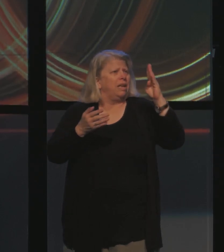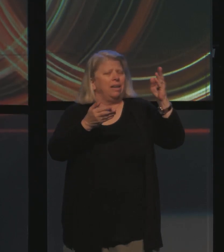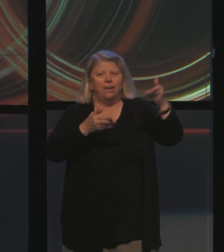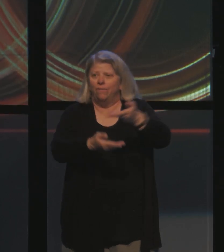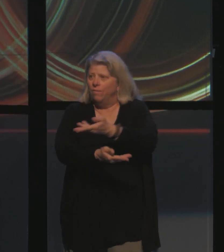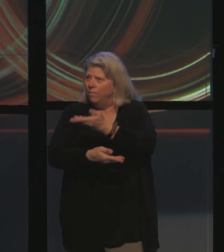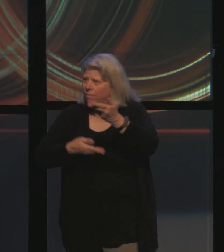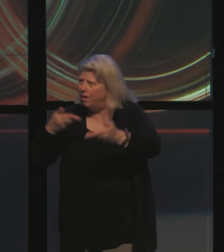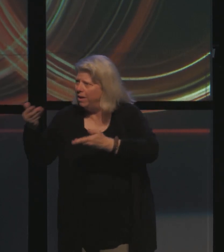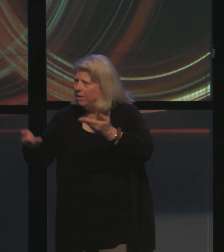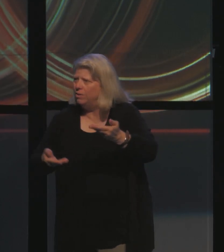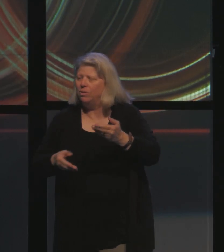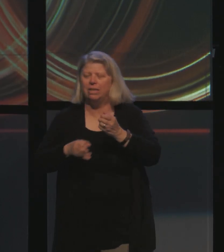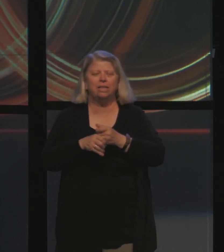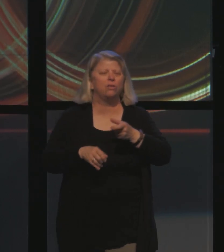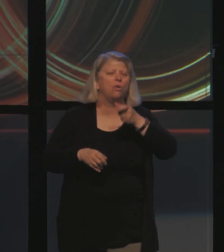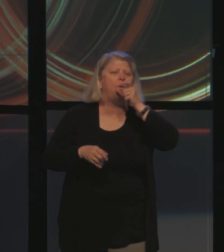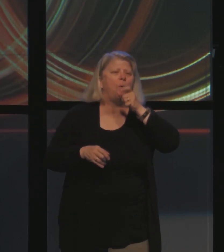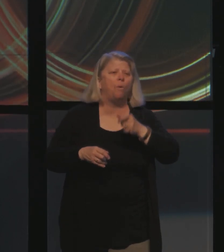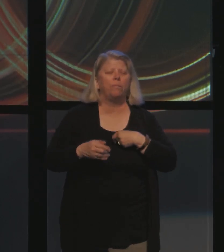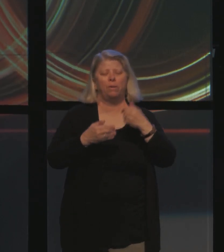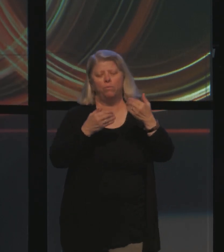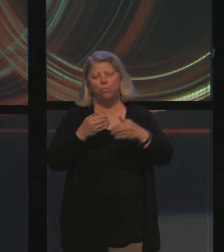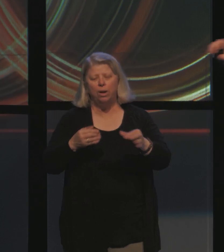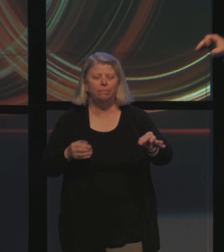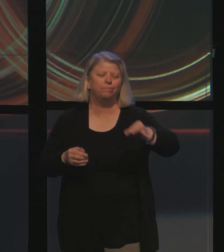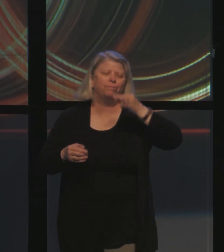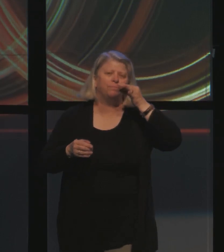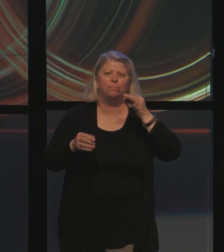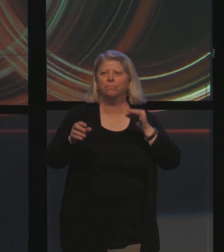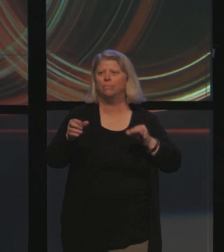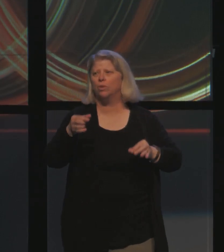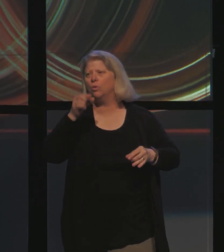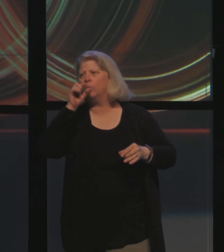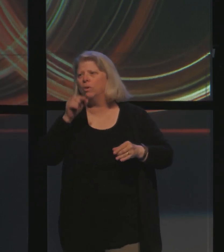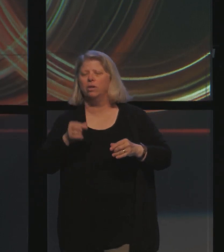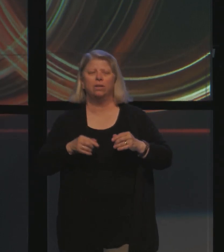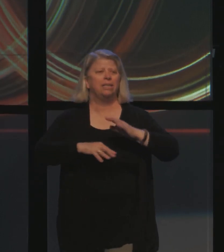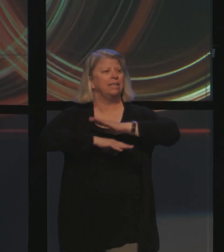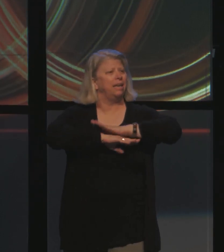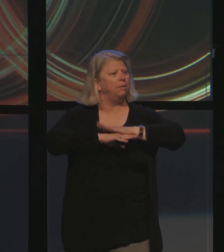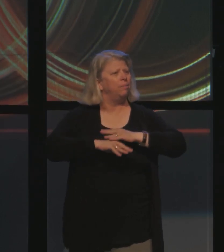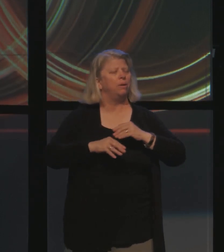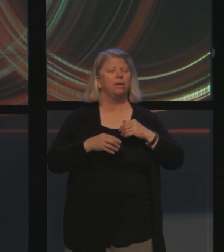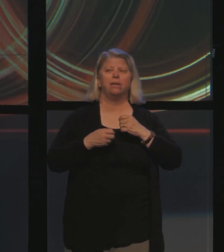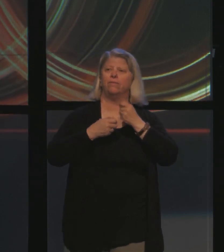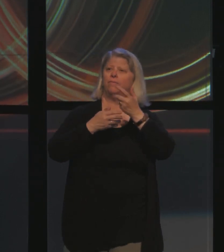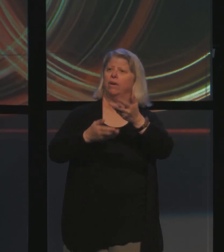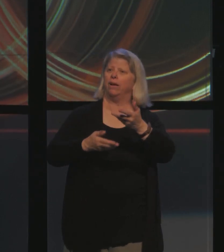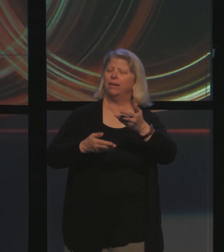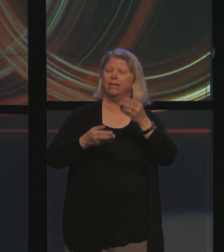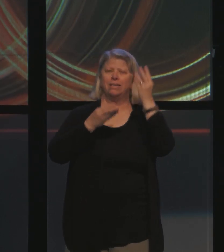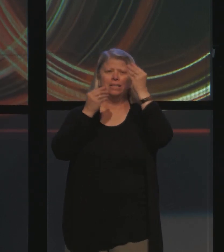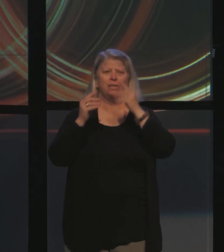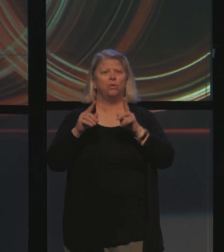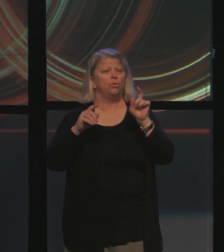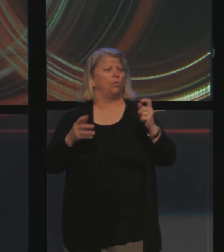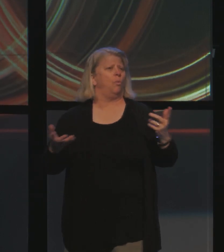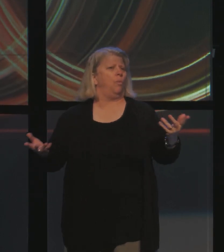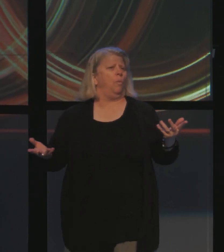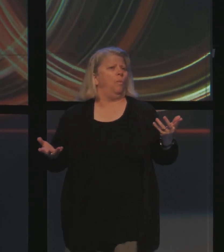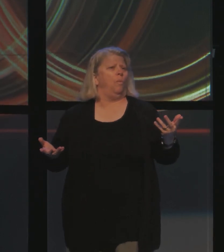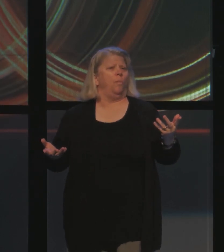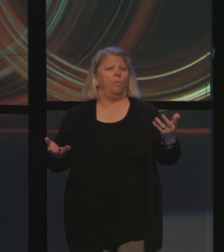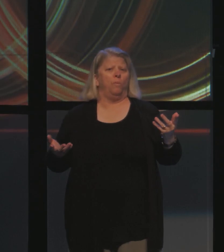into? As you grab the cup, as you grab the bread from your table or from the tables around you, I just invite you to consider the question, what